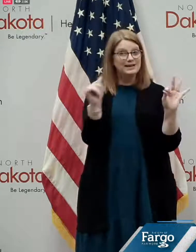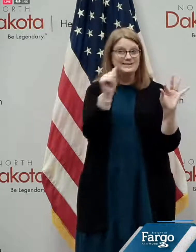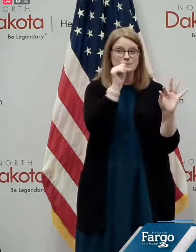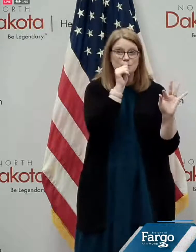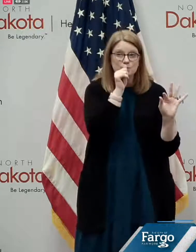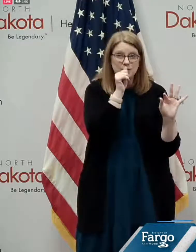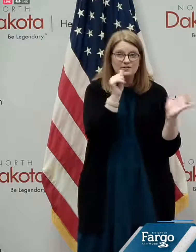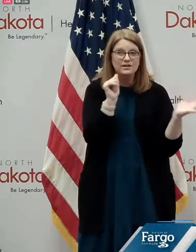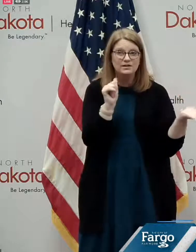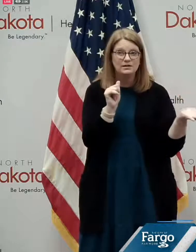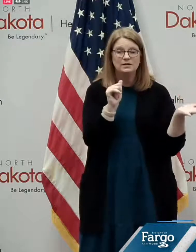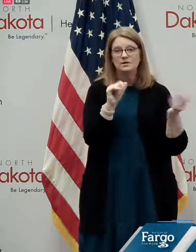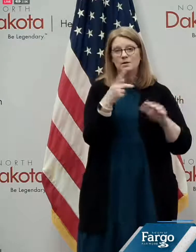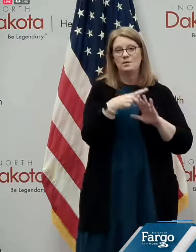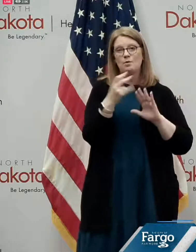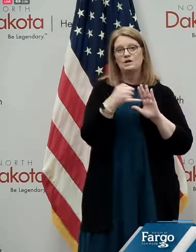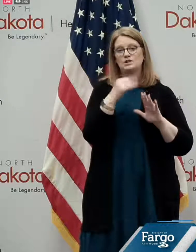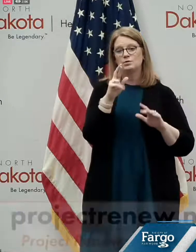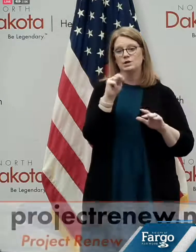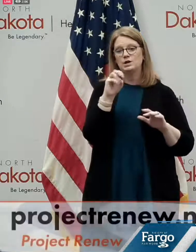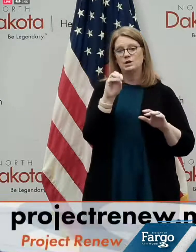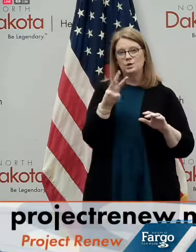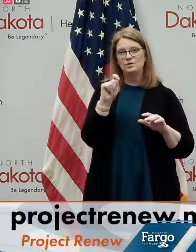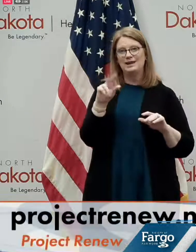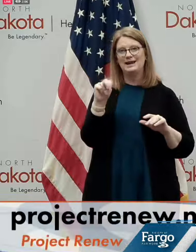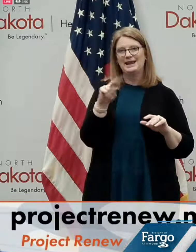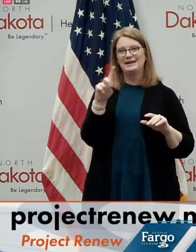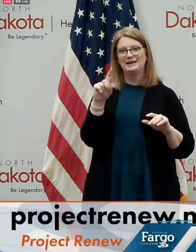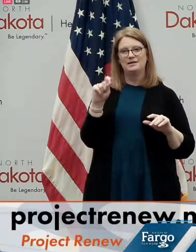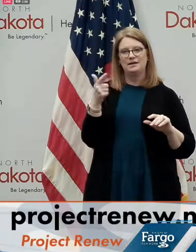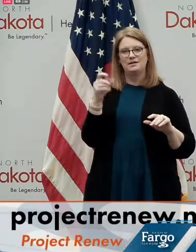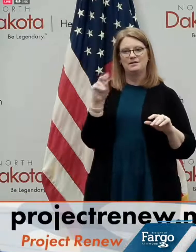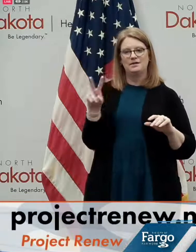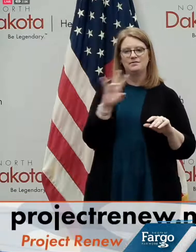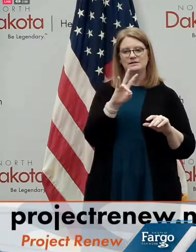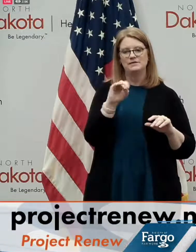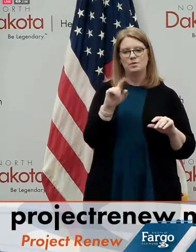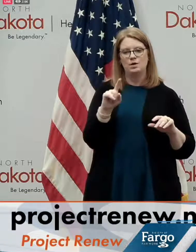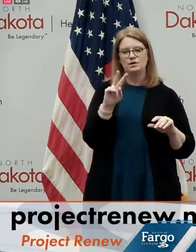confidential, and visit projectrenew.nd.gov or call